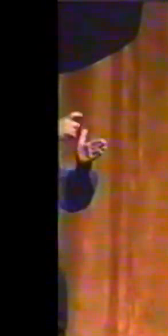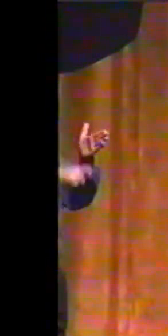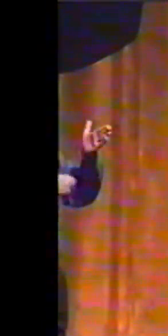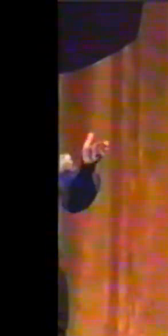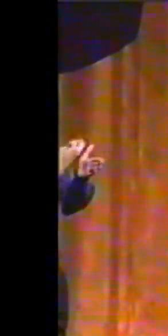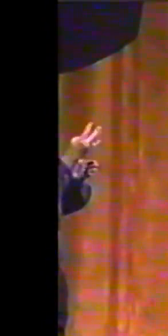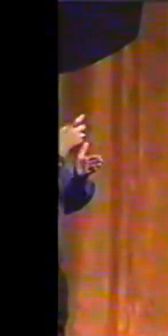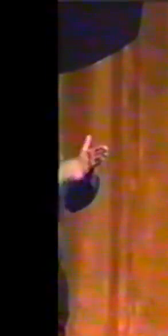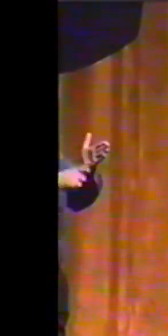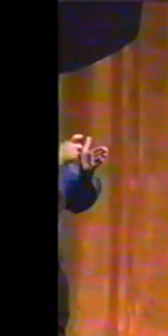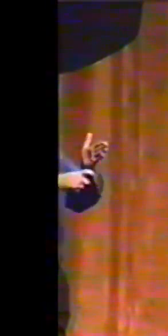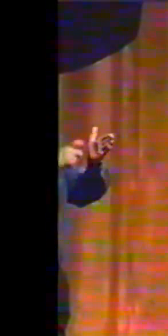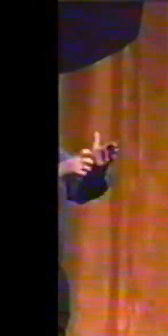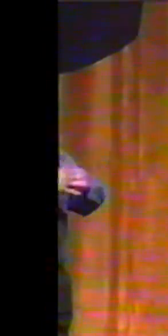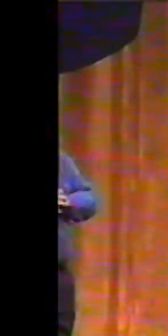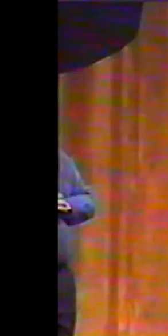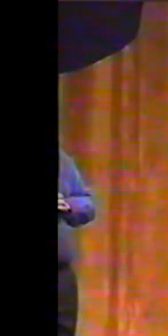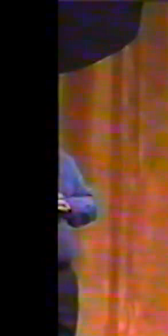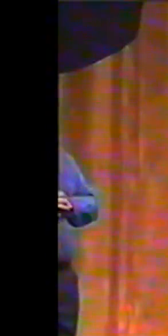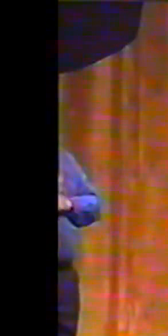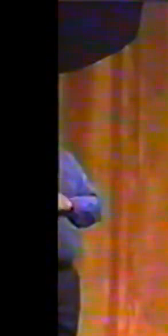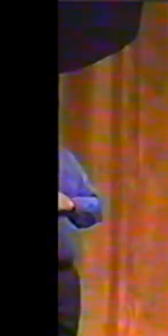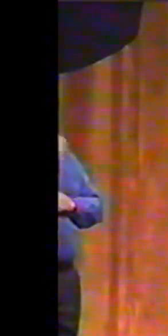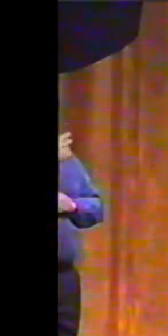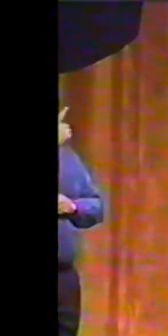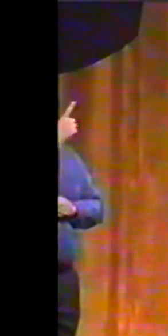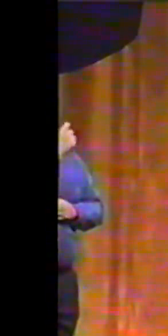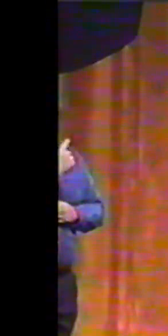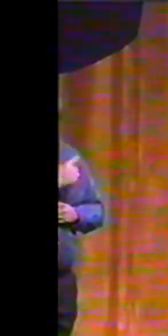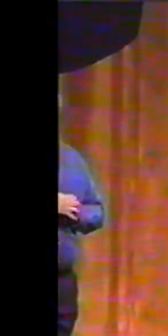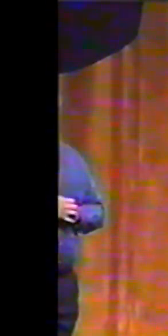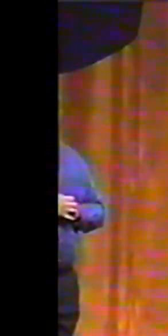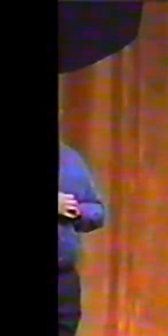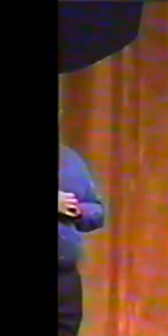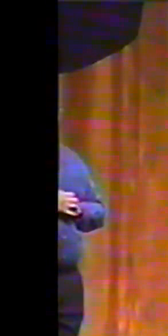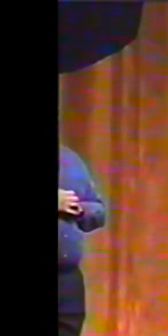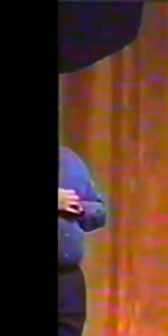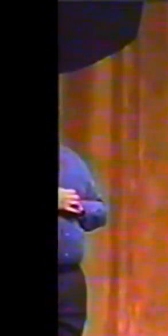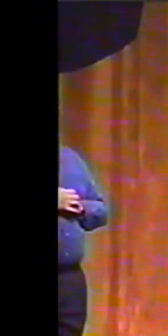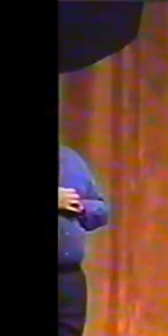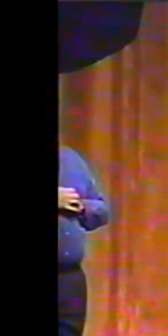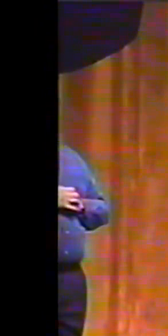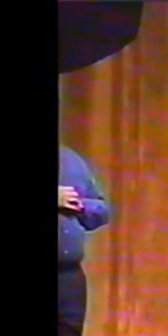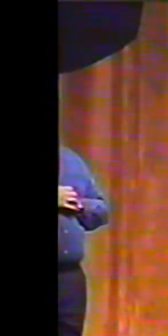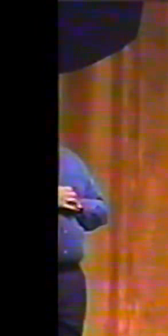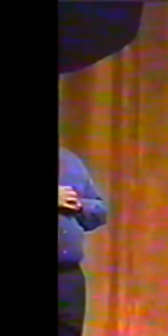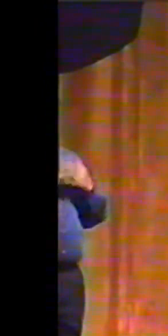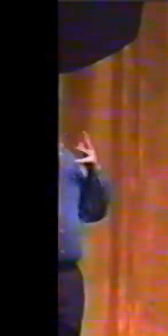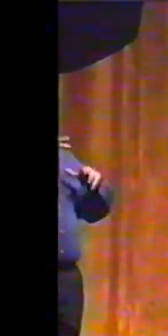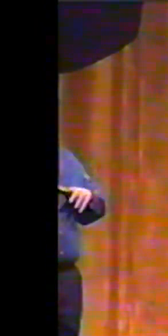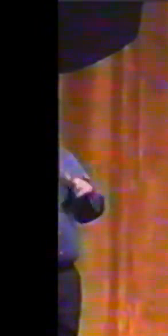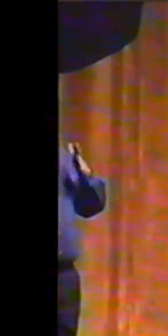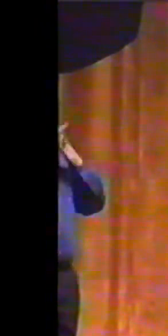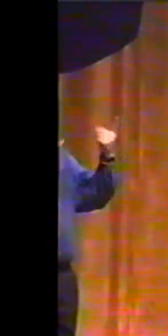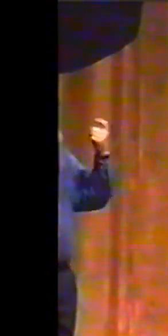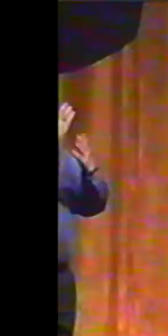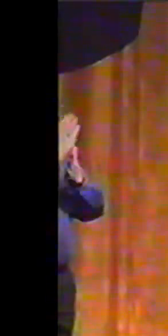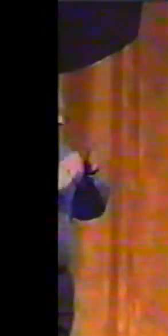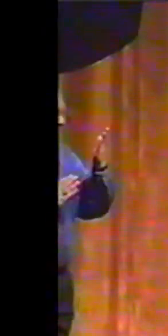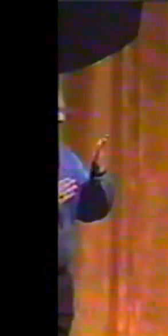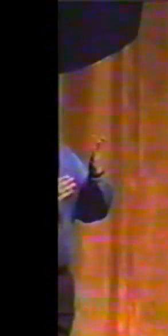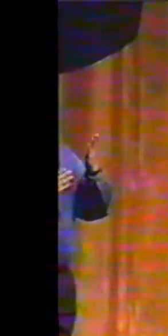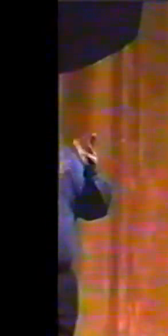really good question. We've been asked that a lot. In fact, some critics of the series in Portland have said we owe the INS